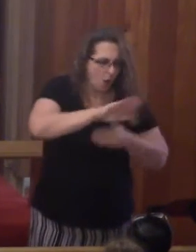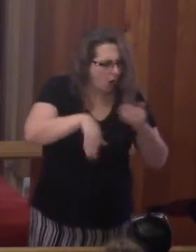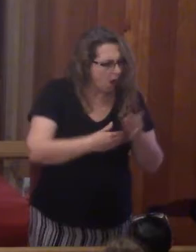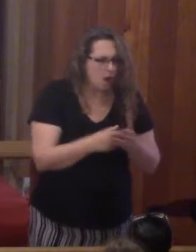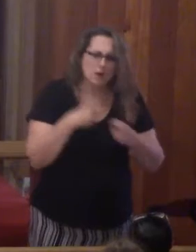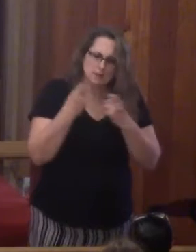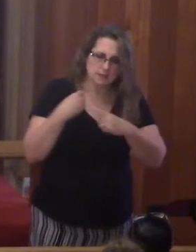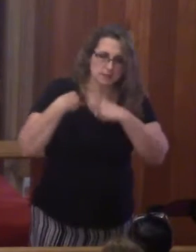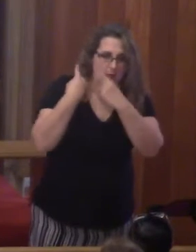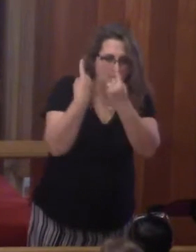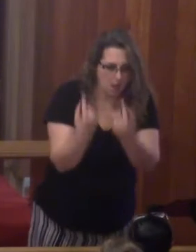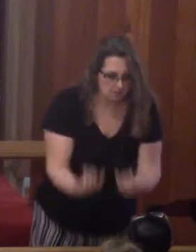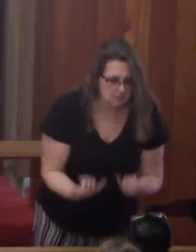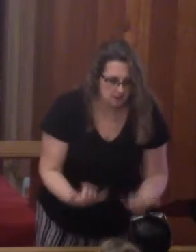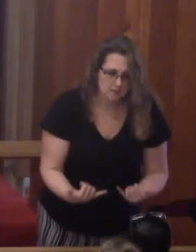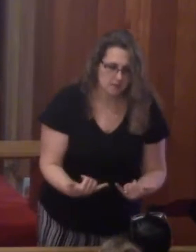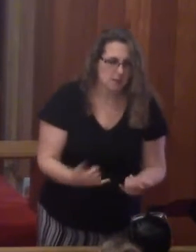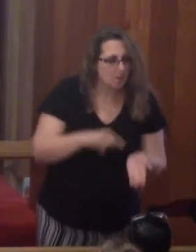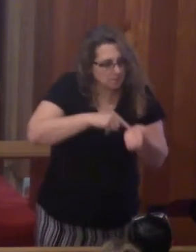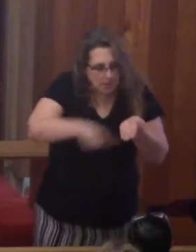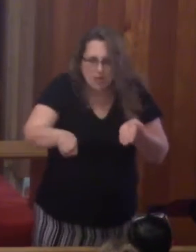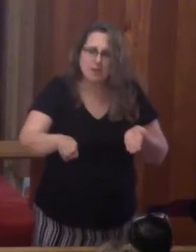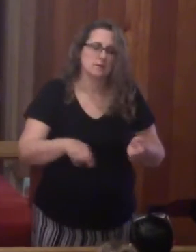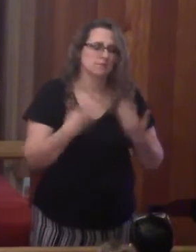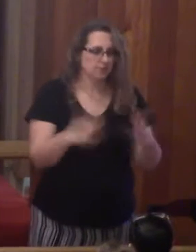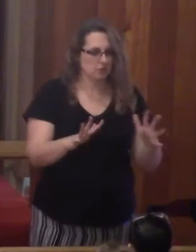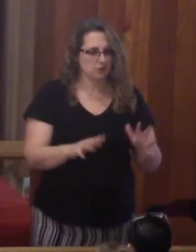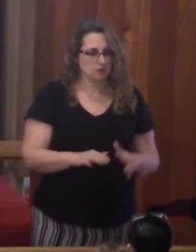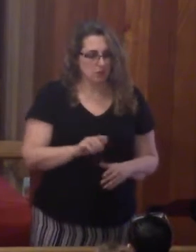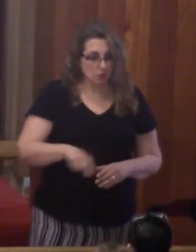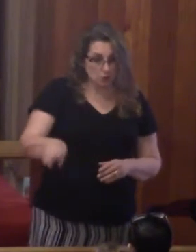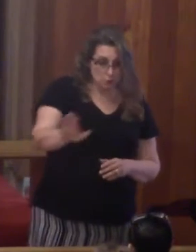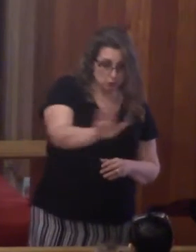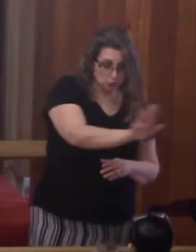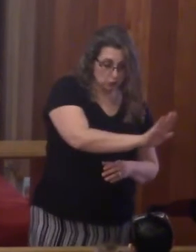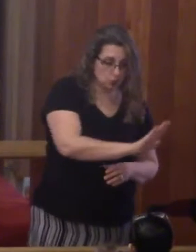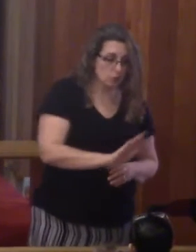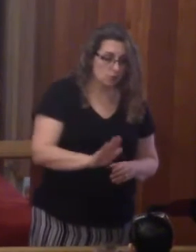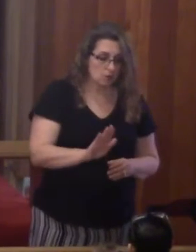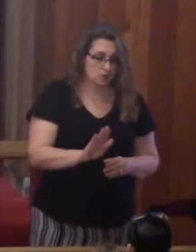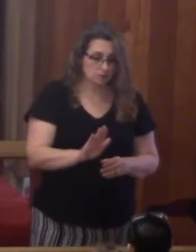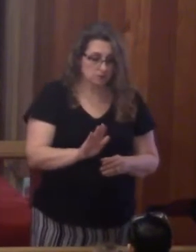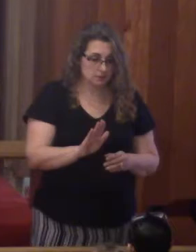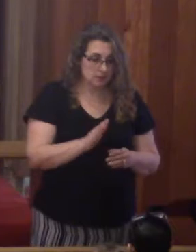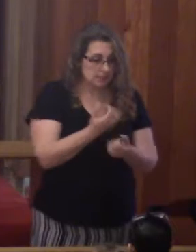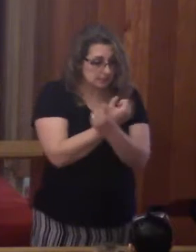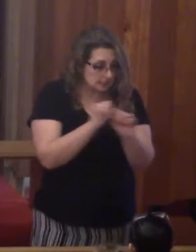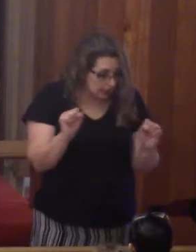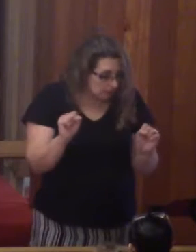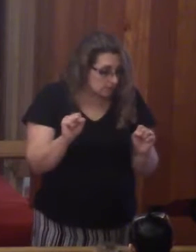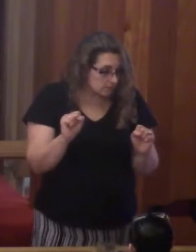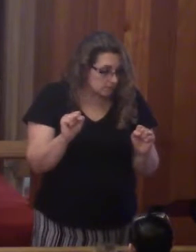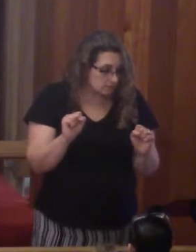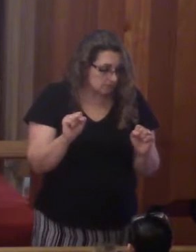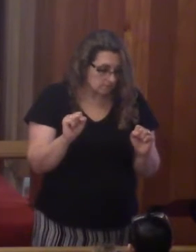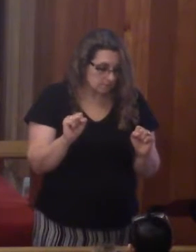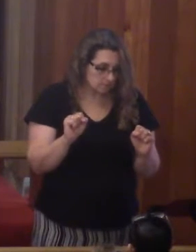up to now. Paid off. You are acquitted in Christ. And my